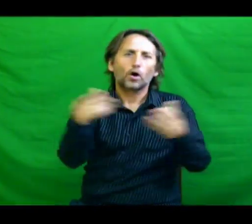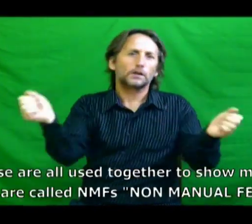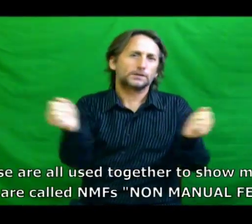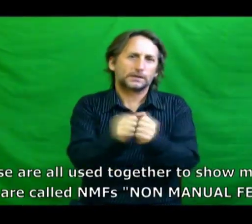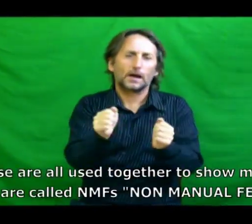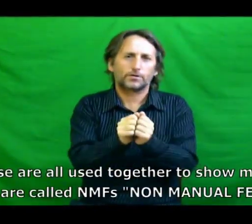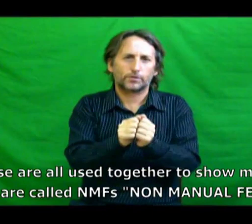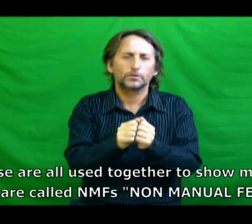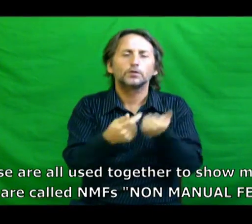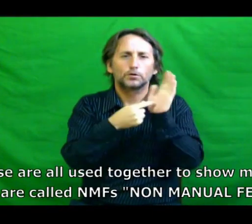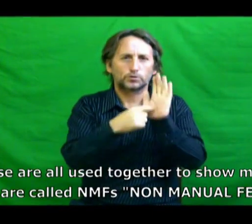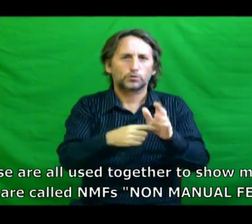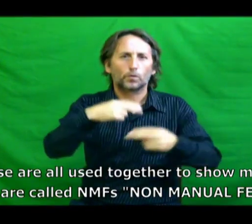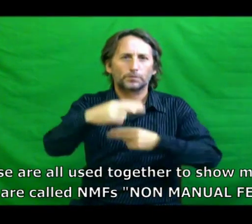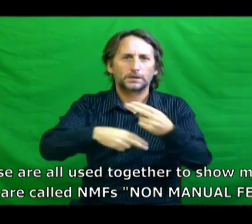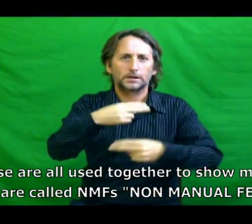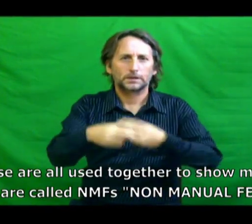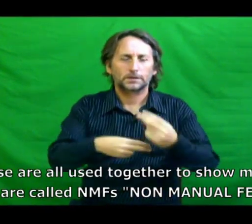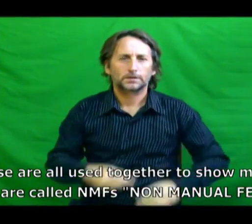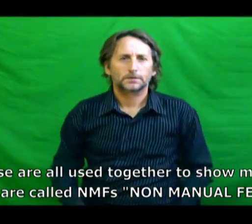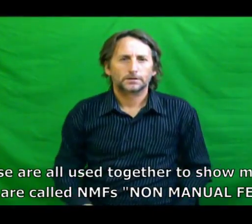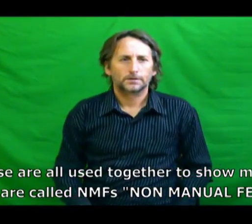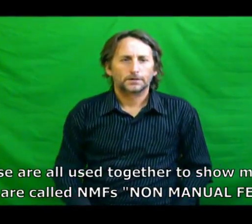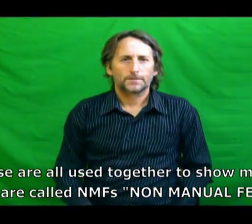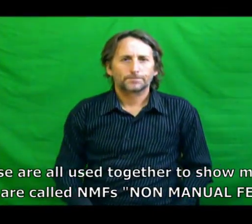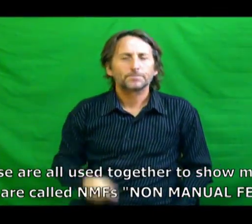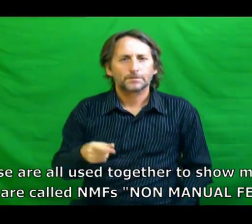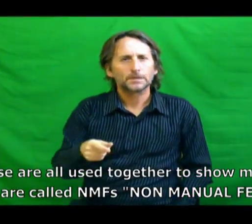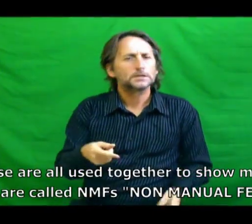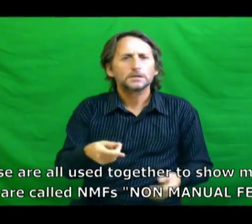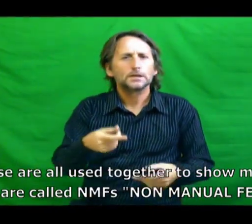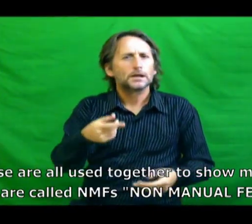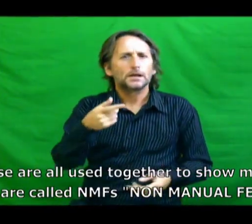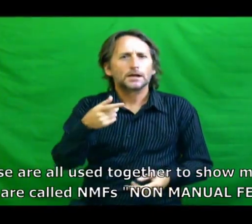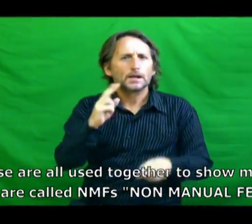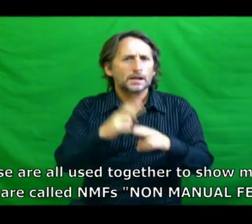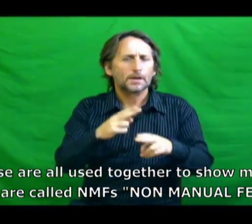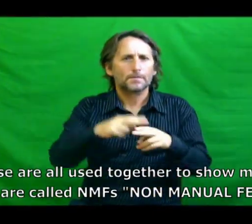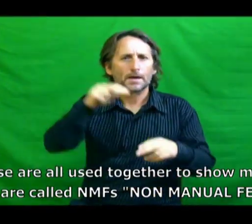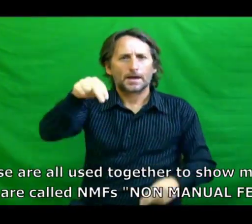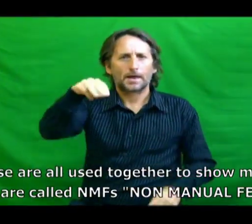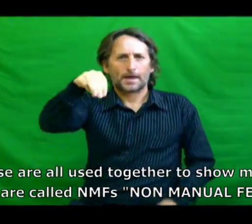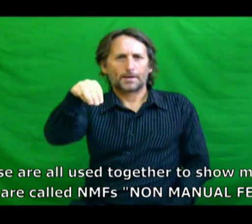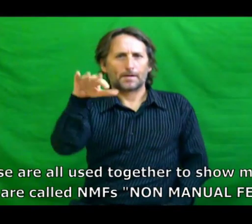used together to show meaning. These are called NMFs, non-manual features.